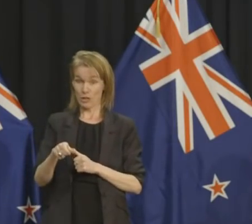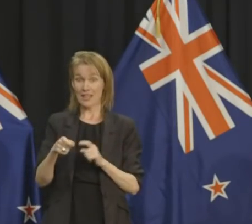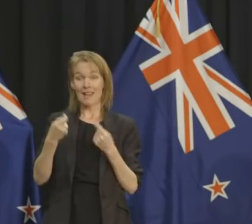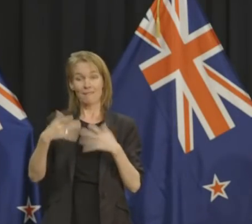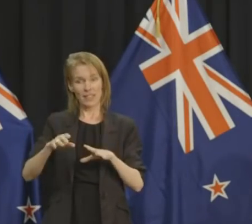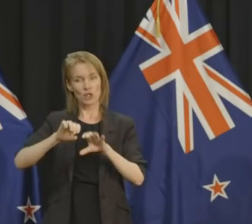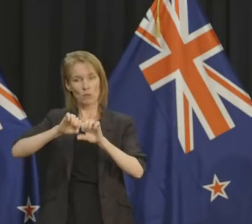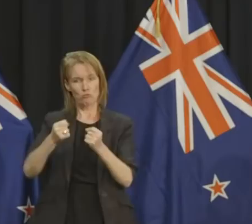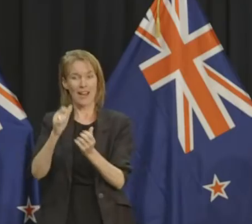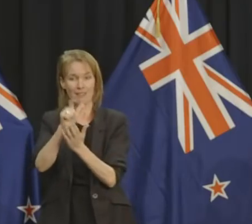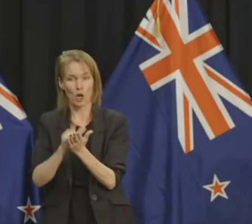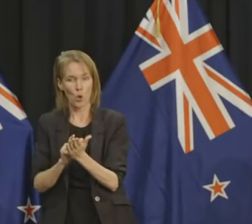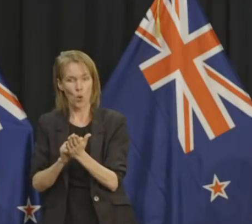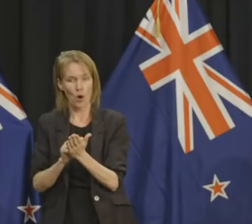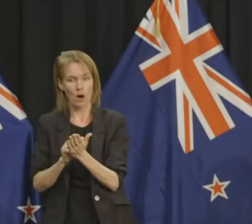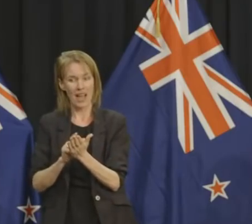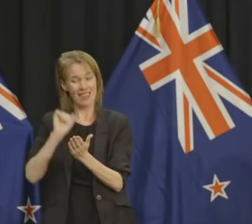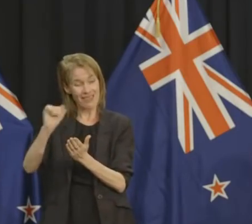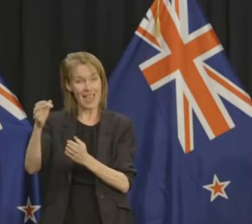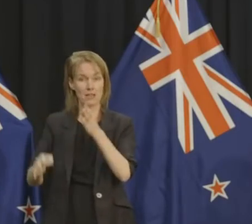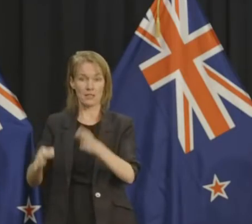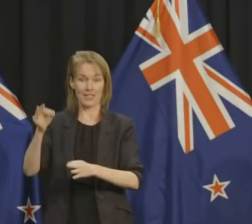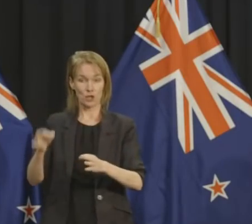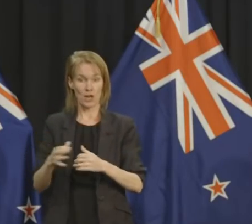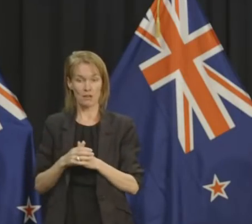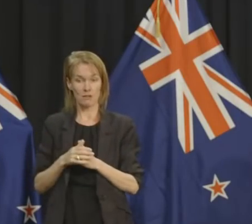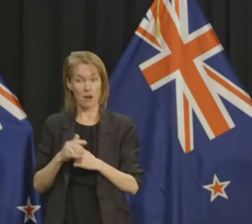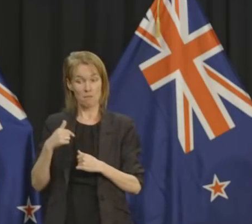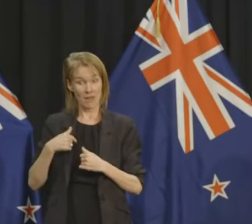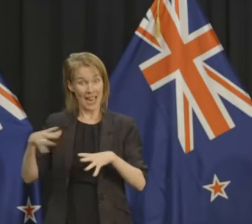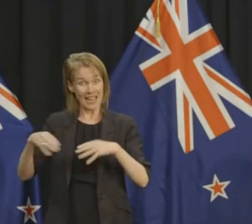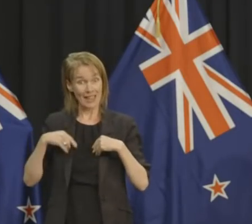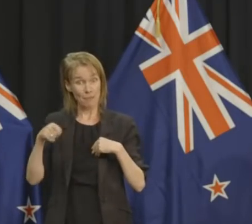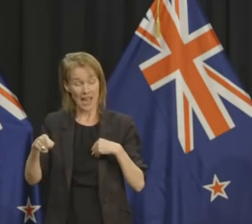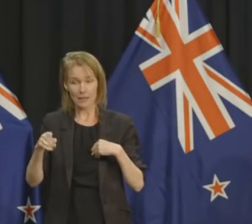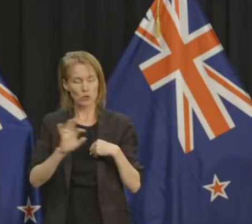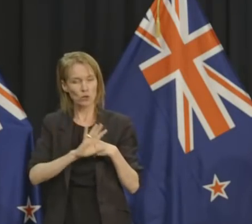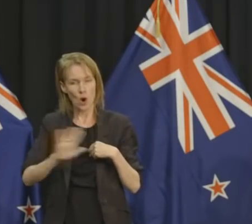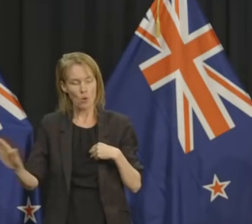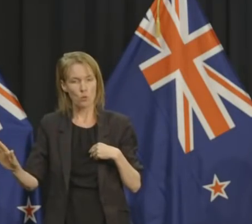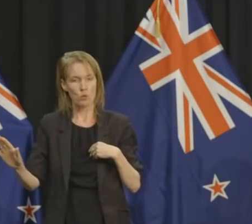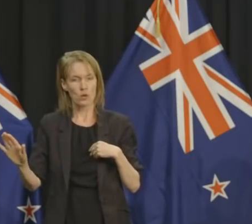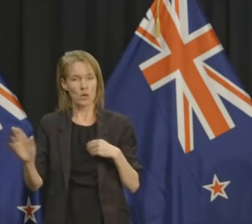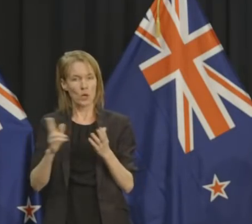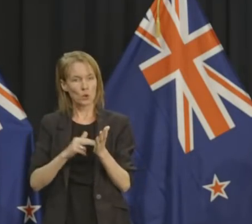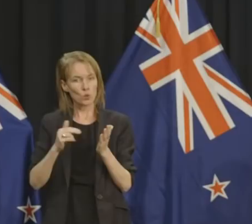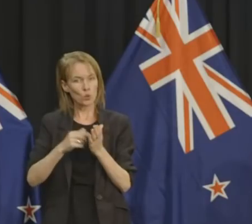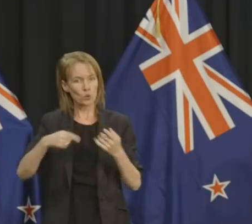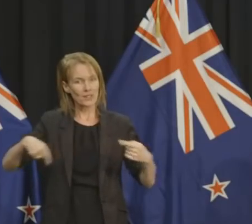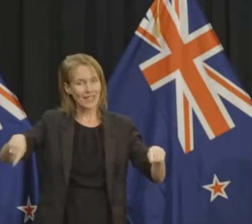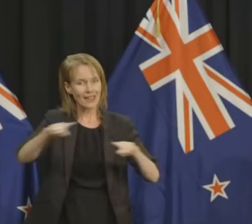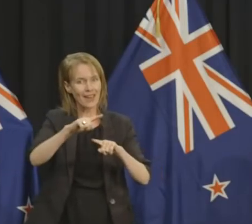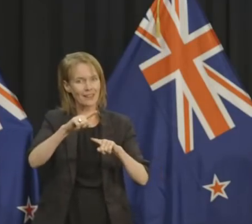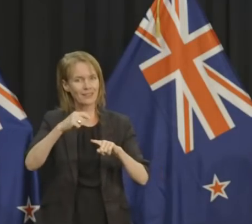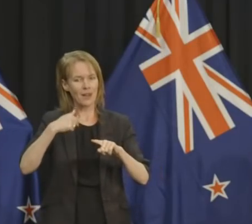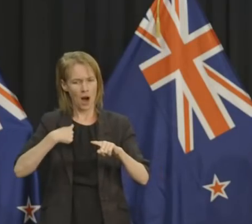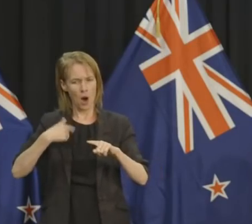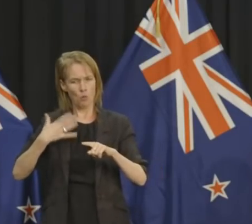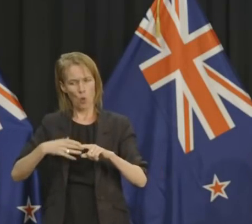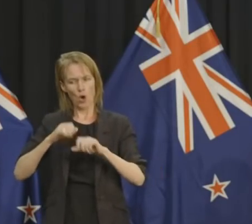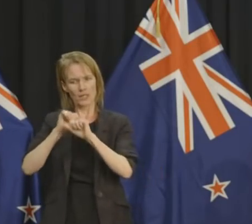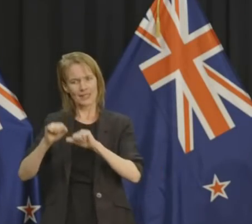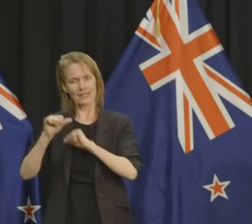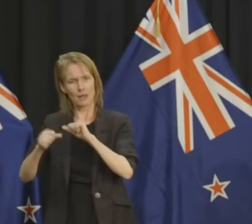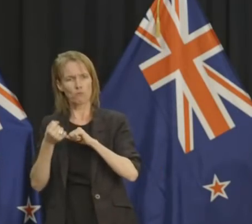They did so deliberately and willfully. That is not acceptable. They are letting down the whole team of 5 million when they do that, and we